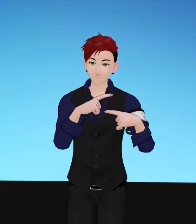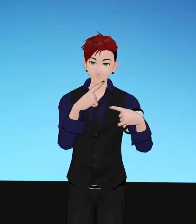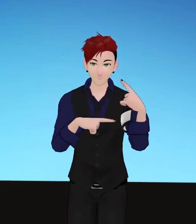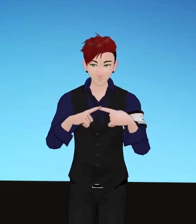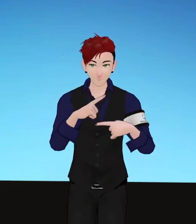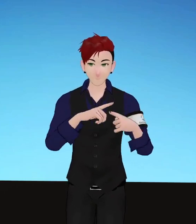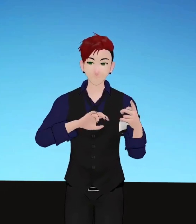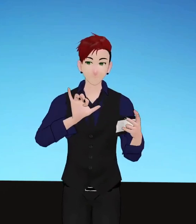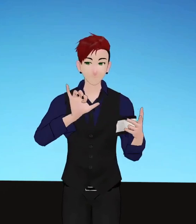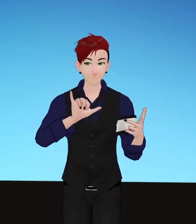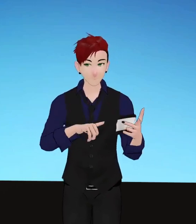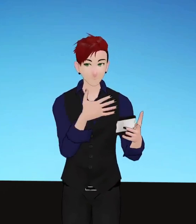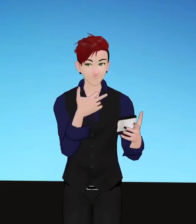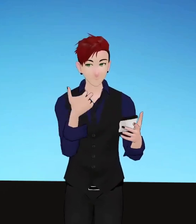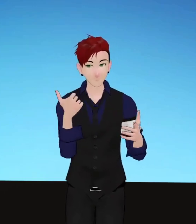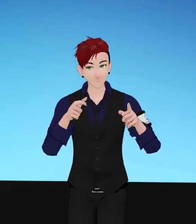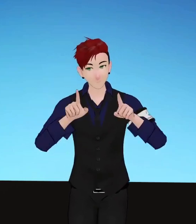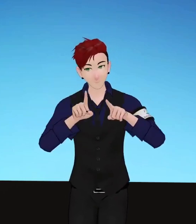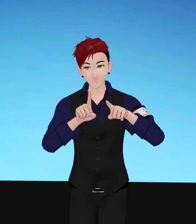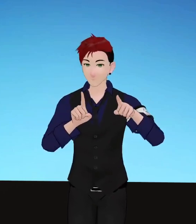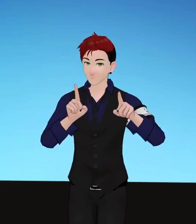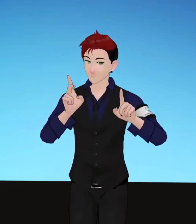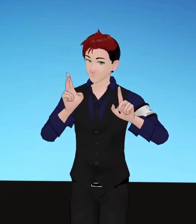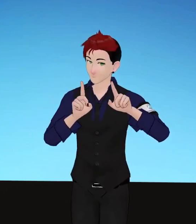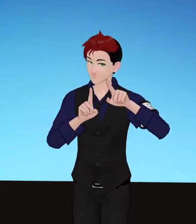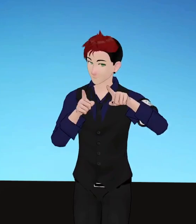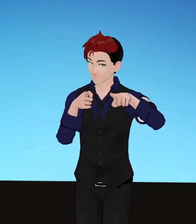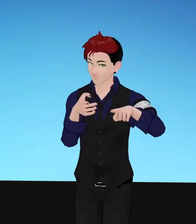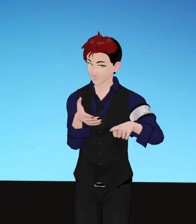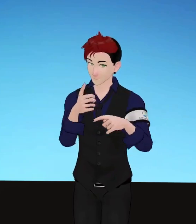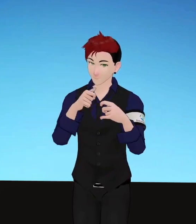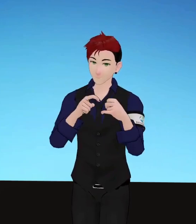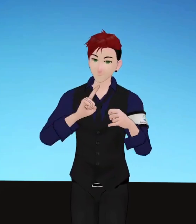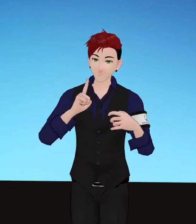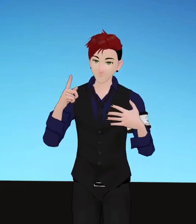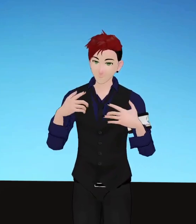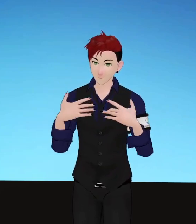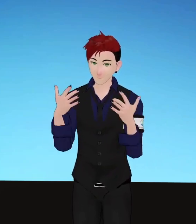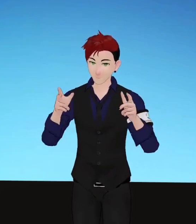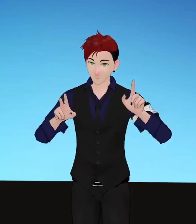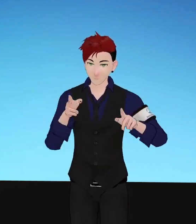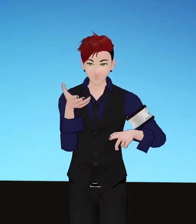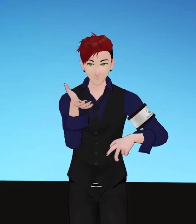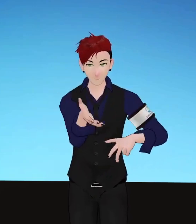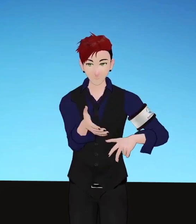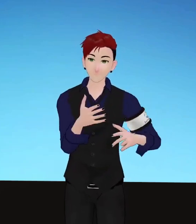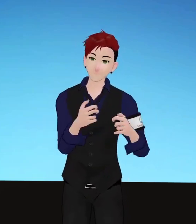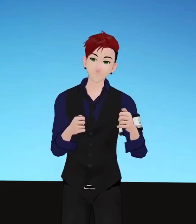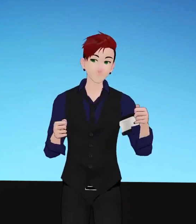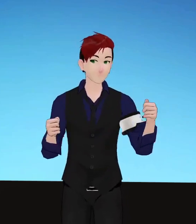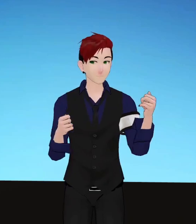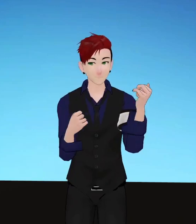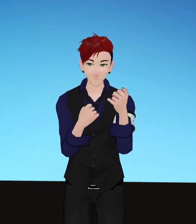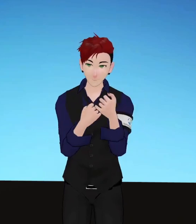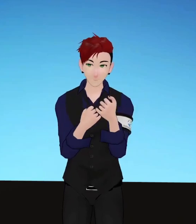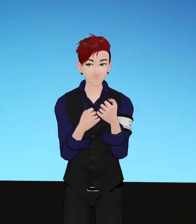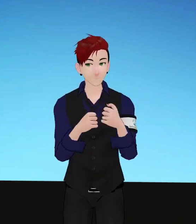are very encouraging to be able to help you develop your skill, because there's a lot to it, like I said,